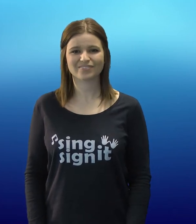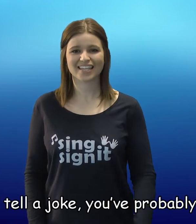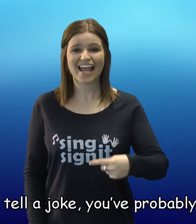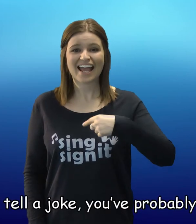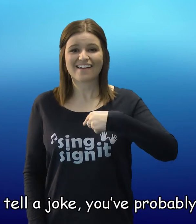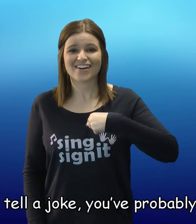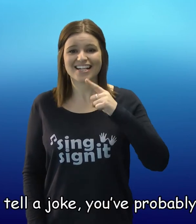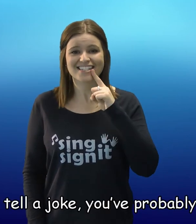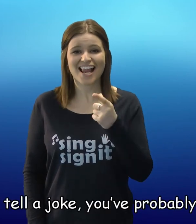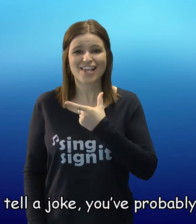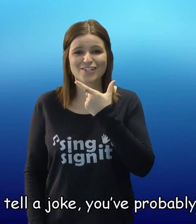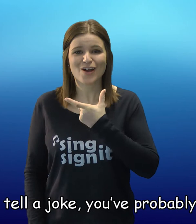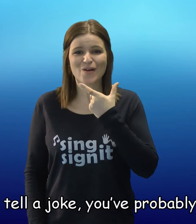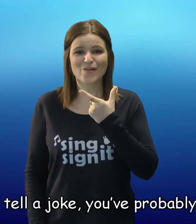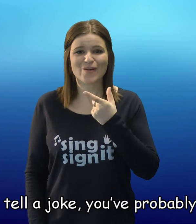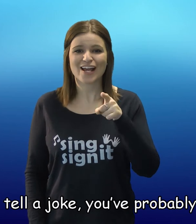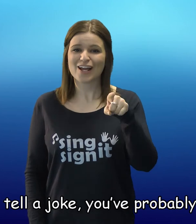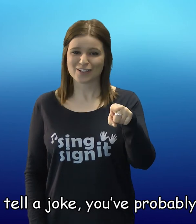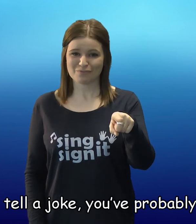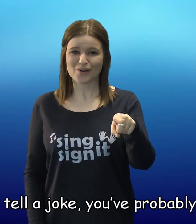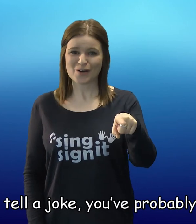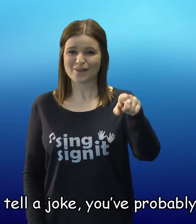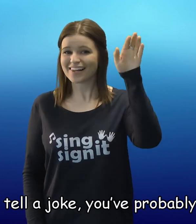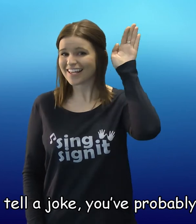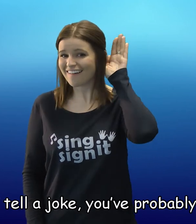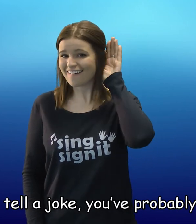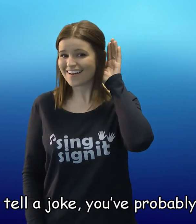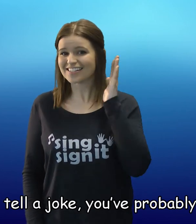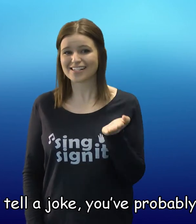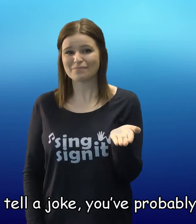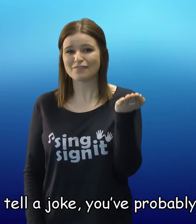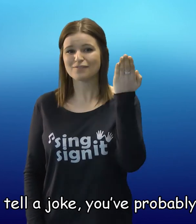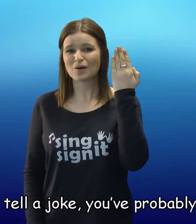If I tell a joke, you've probably heard it before,